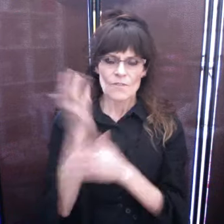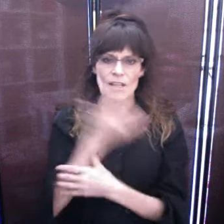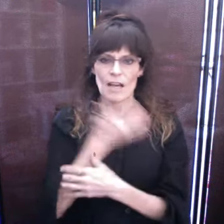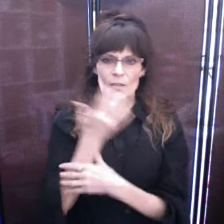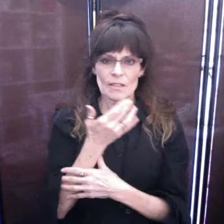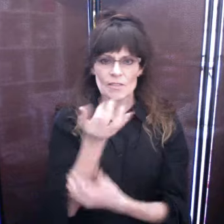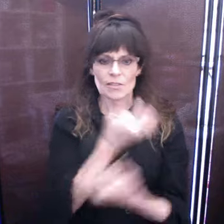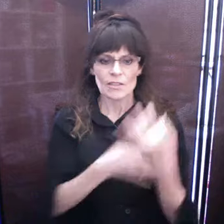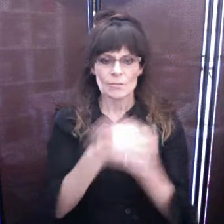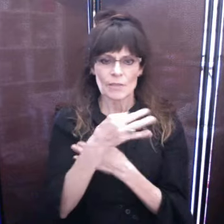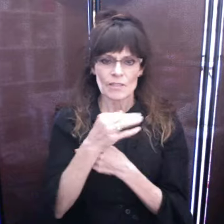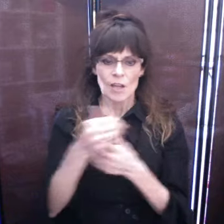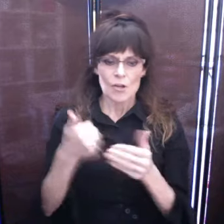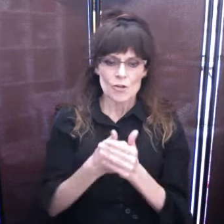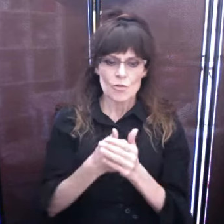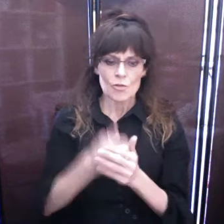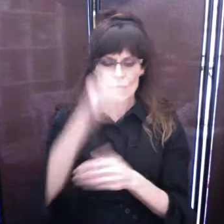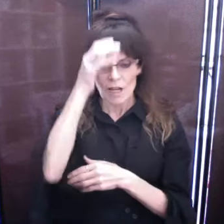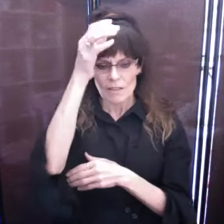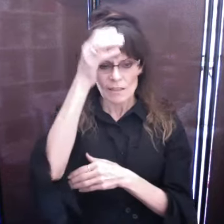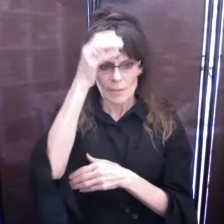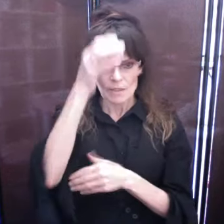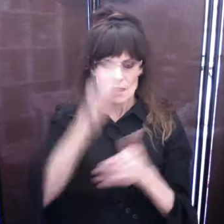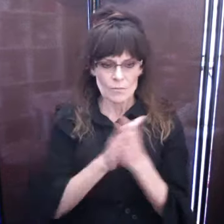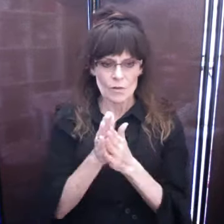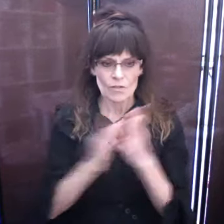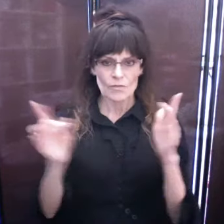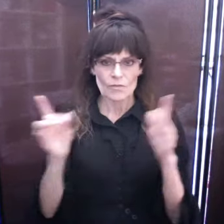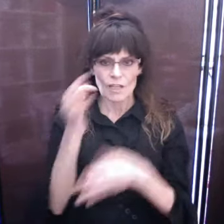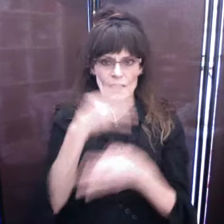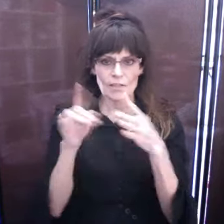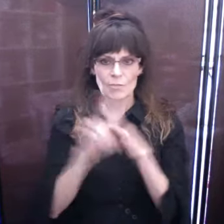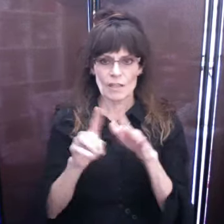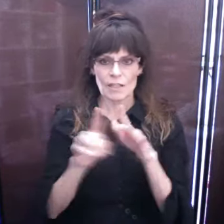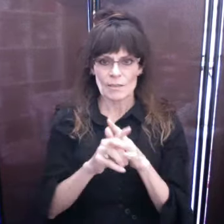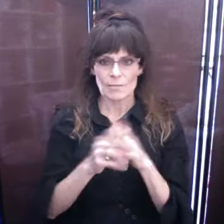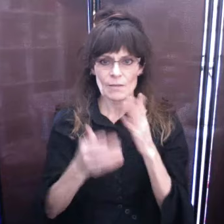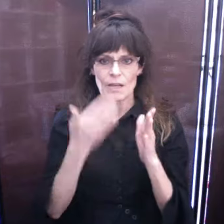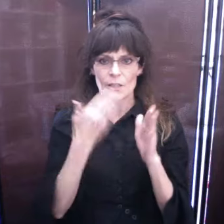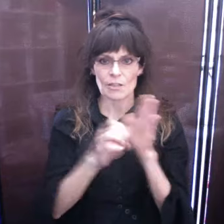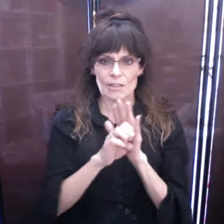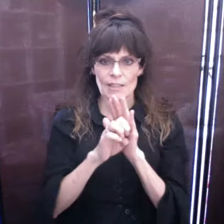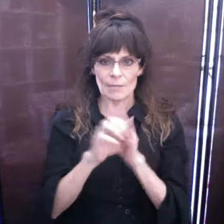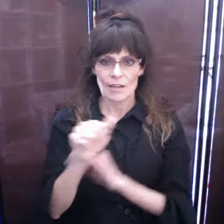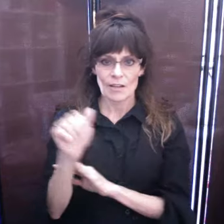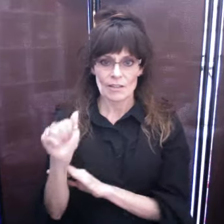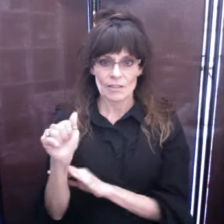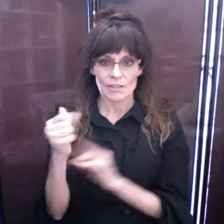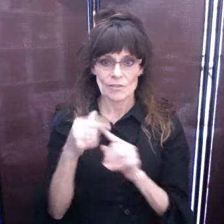whole new set of motives and conceptions begin to come over them. You guys, I might be a good example of Alcoholics Anonymous to the people that know I'm an